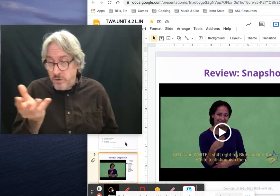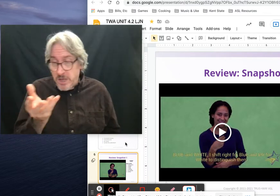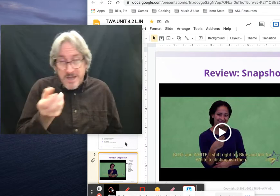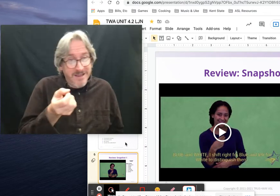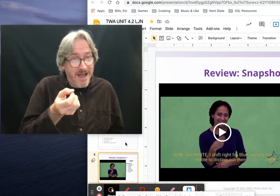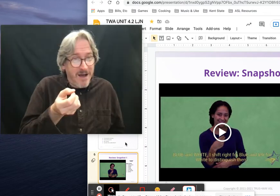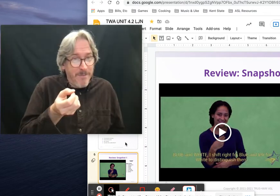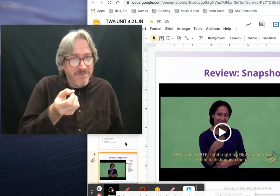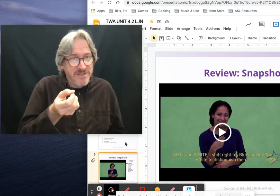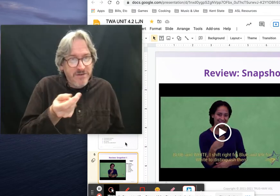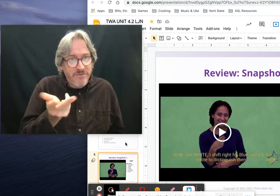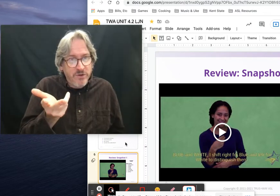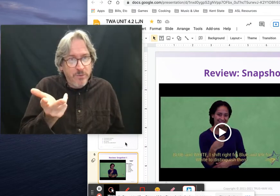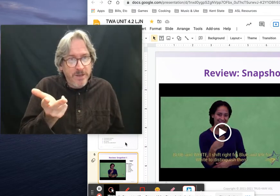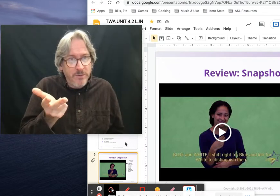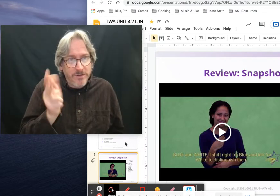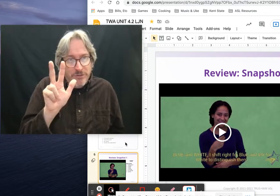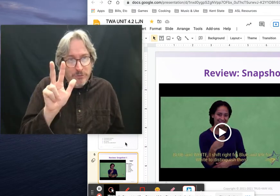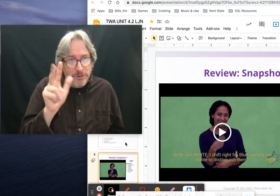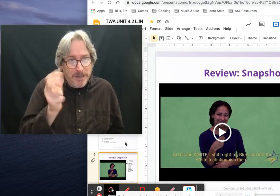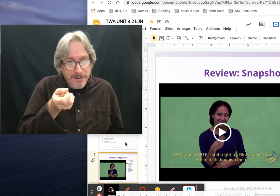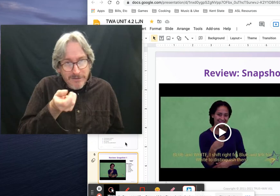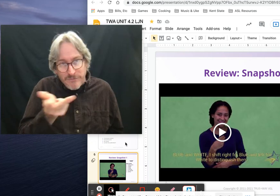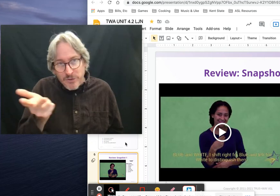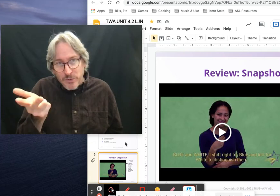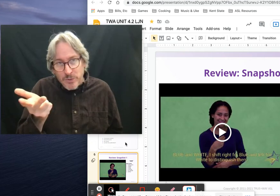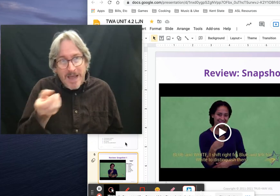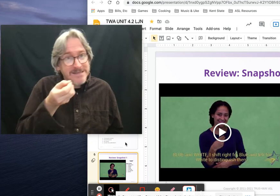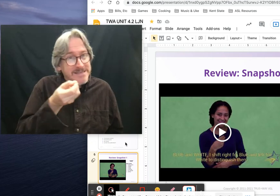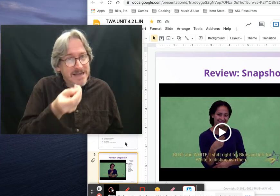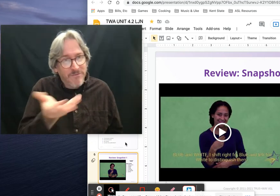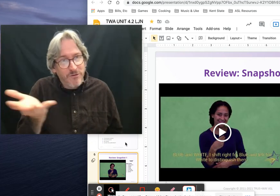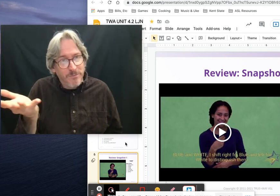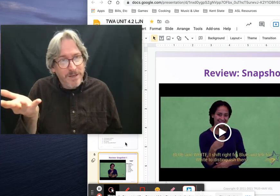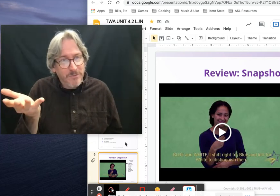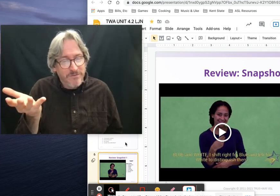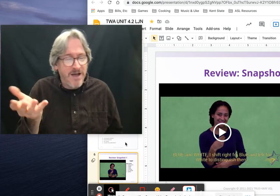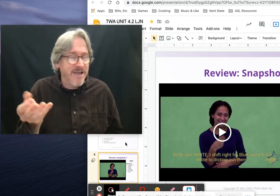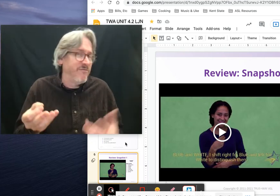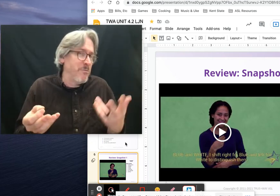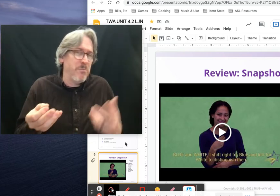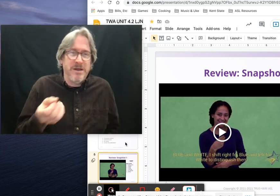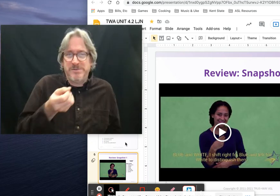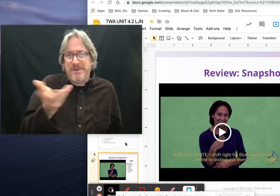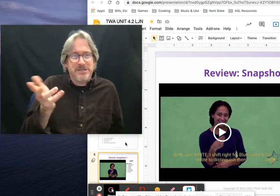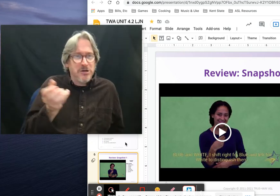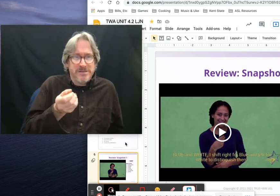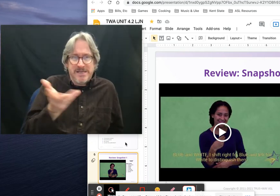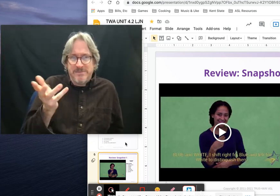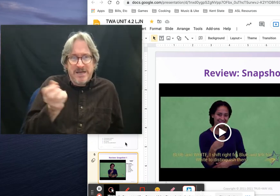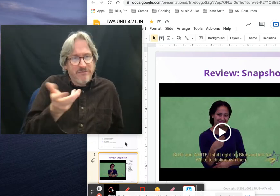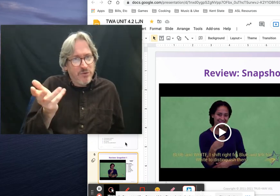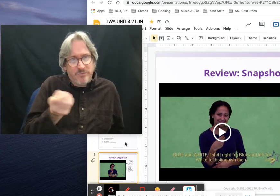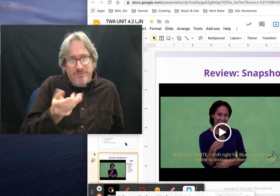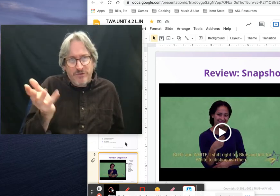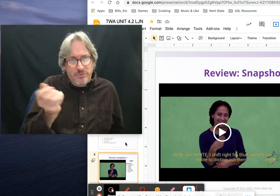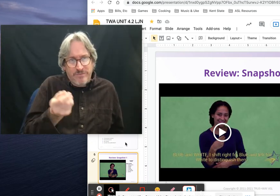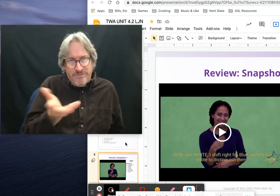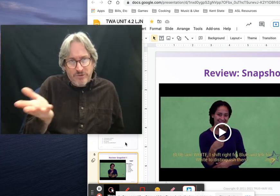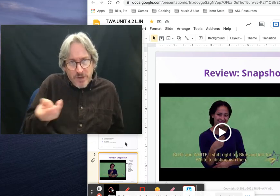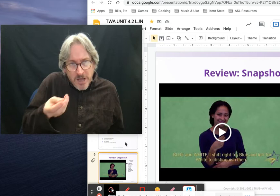few. I've seen few be with three, few, and several being with five, but it's basically all the same sign,